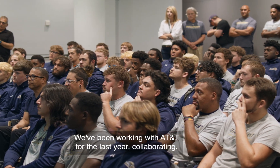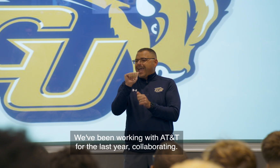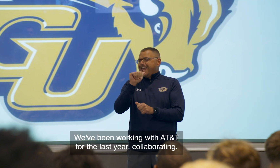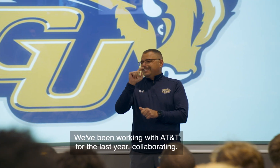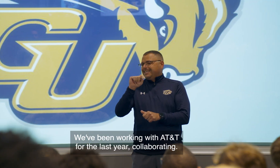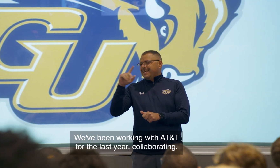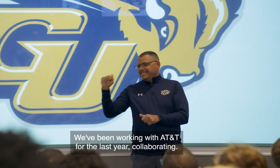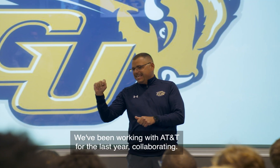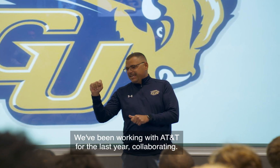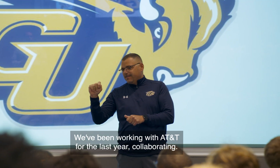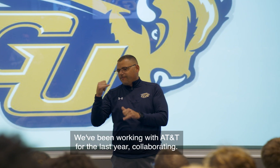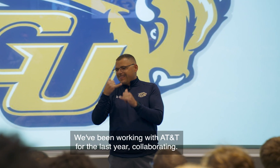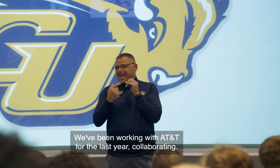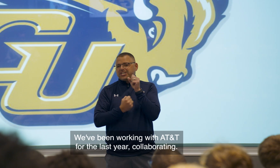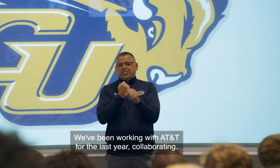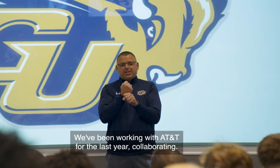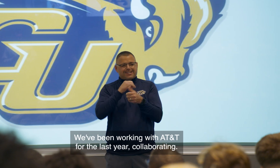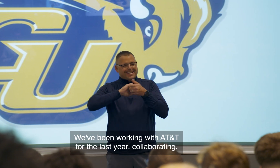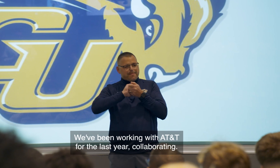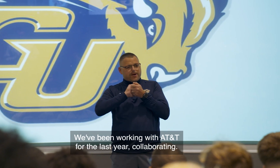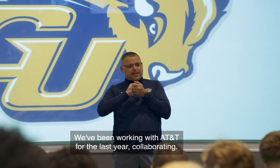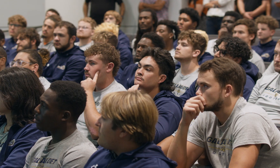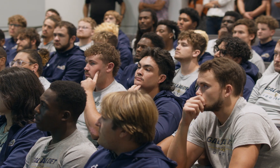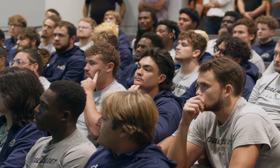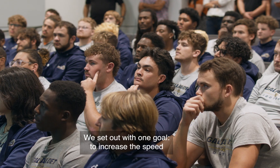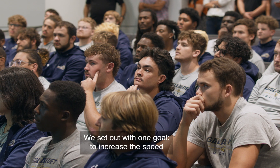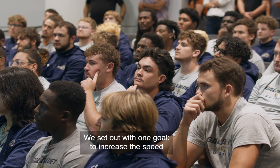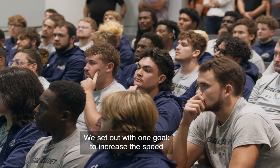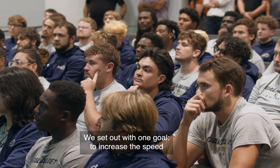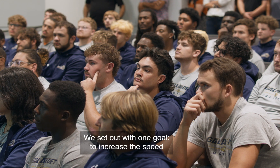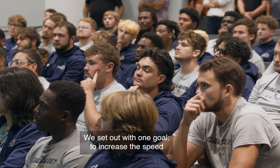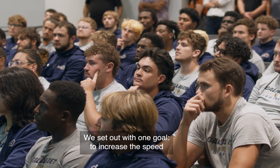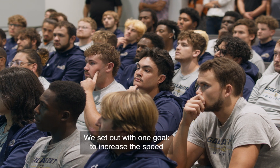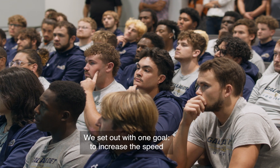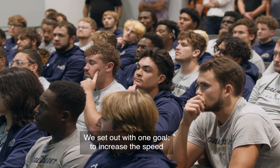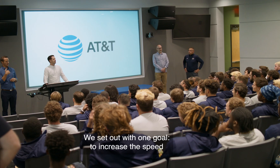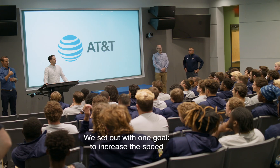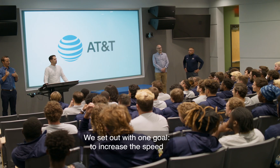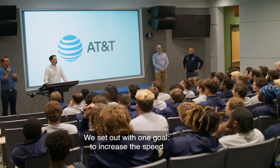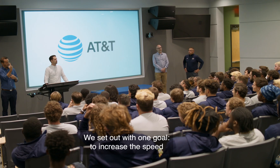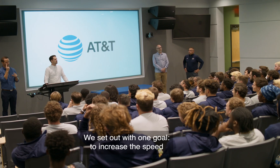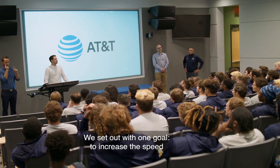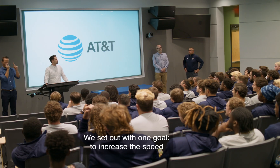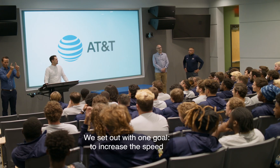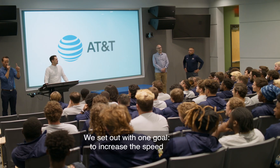AT&T for the last year collaborating. We set out with one goal, to increase the speed